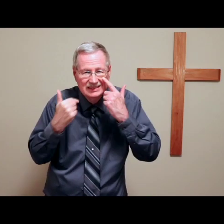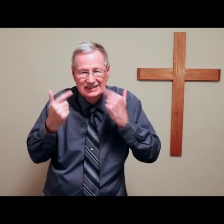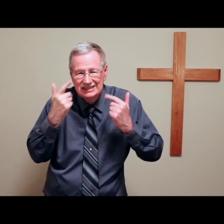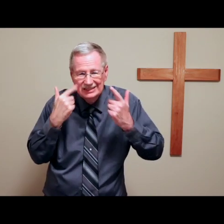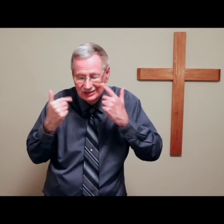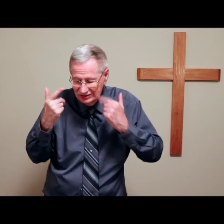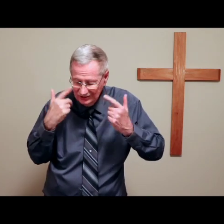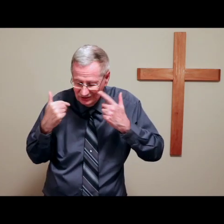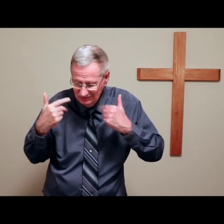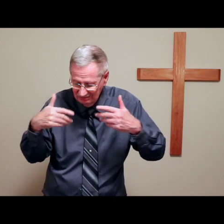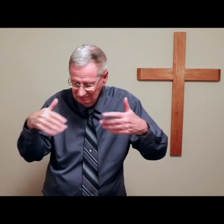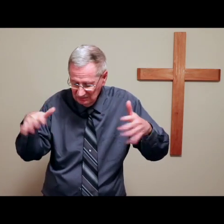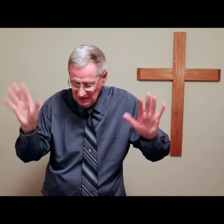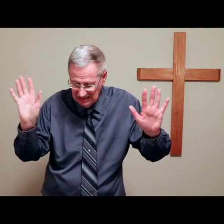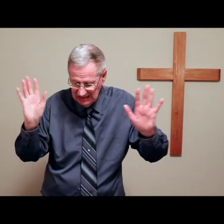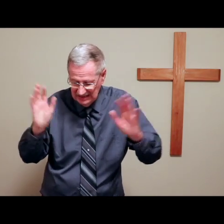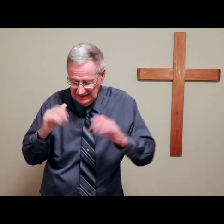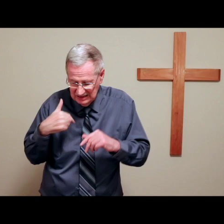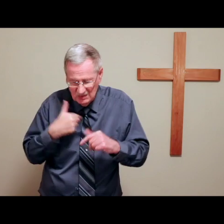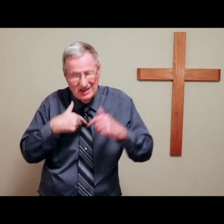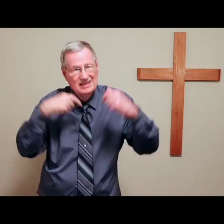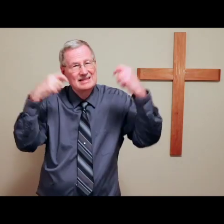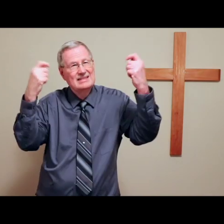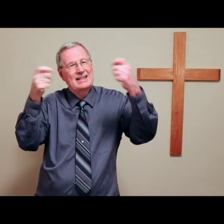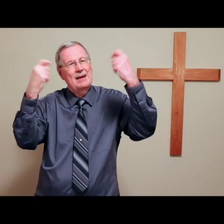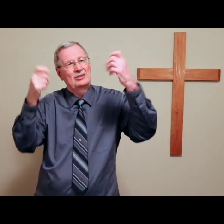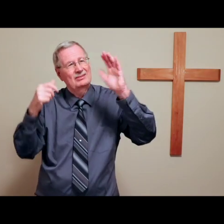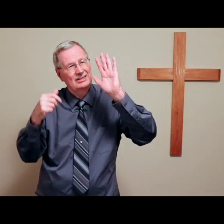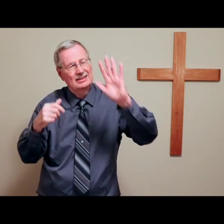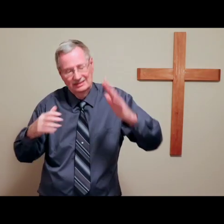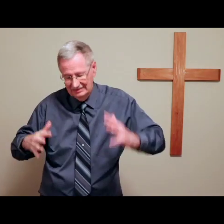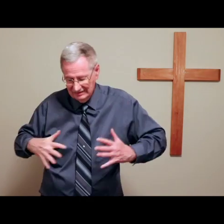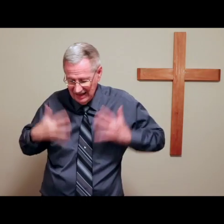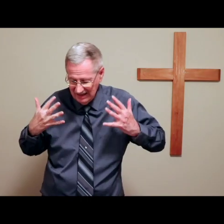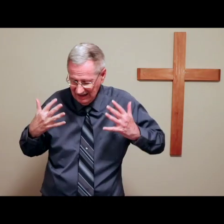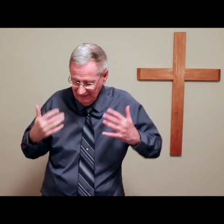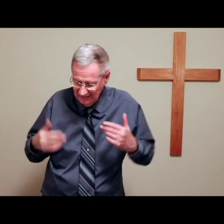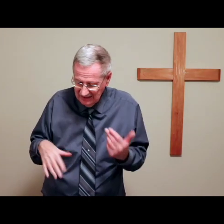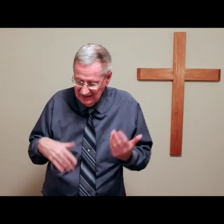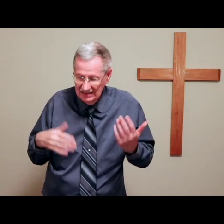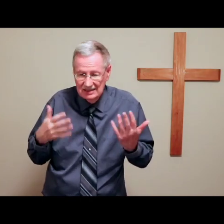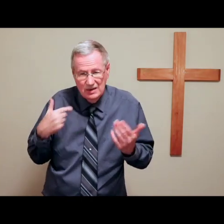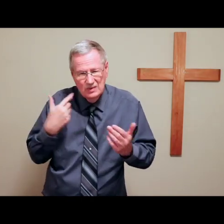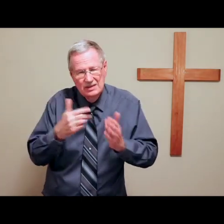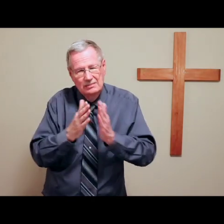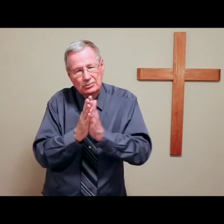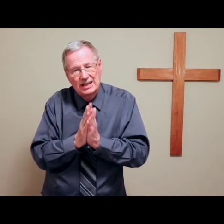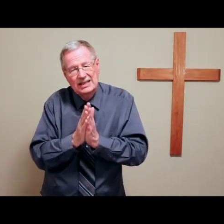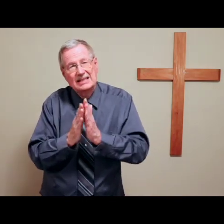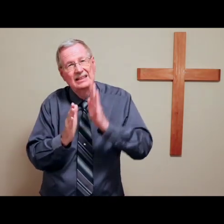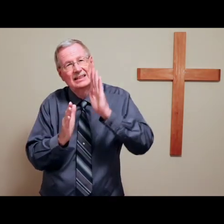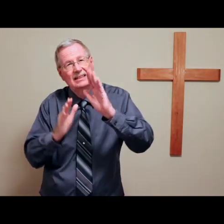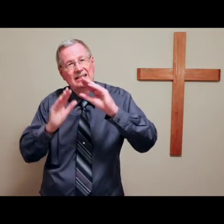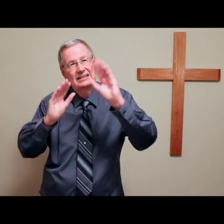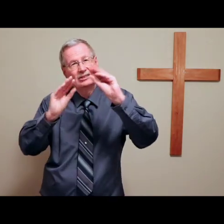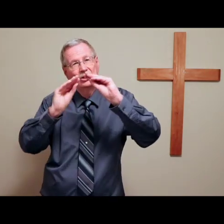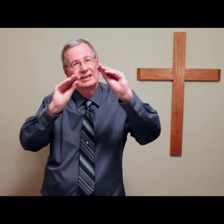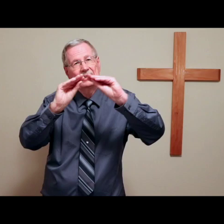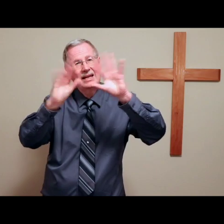So we shall not mourn this day, because You promised to wipe away every tear from our eyes. We celebrate their